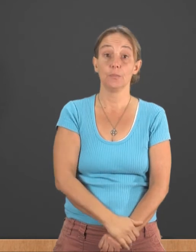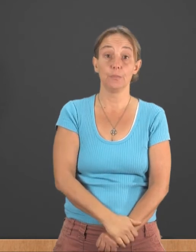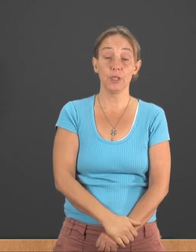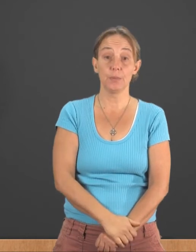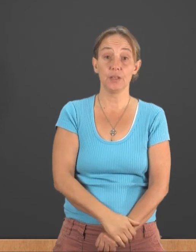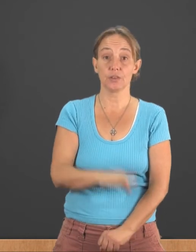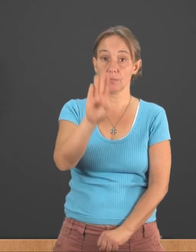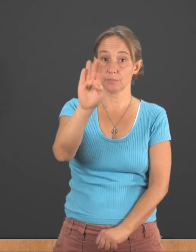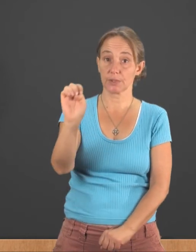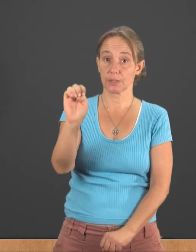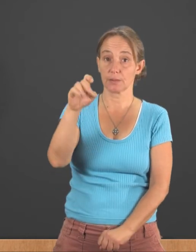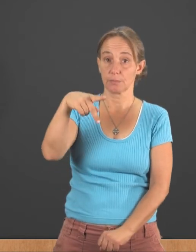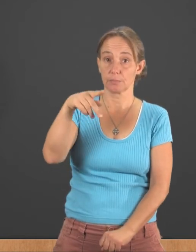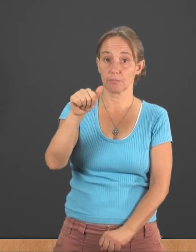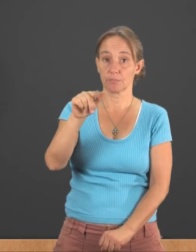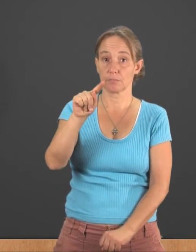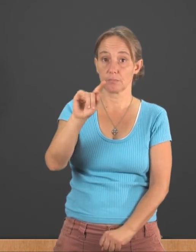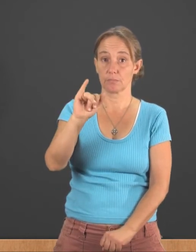Be patient.